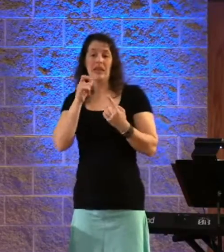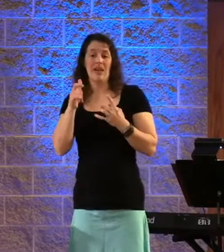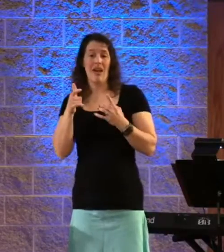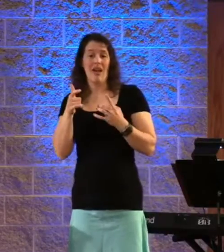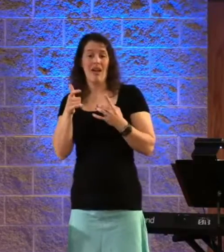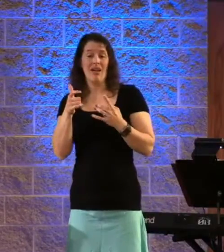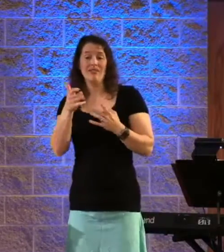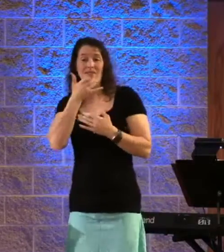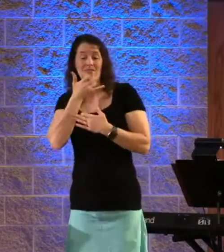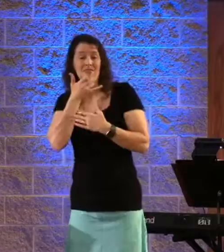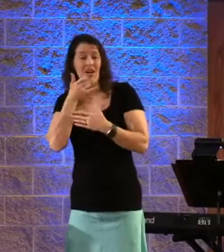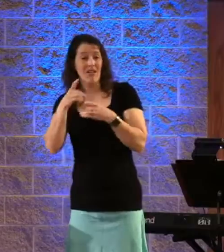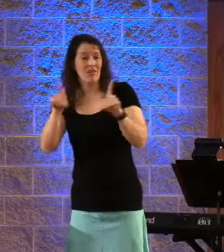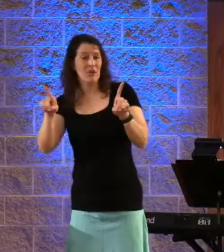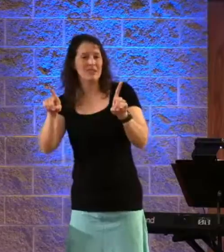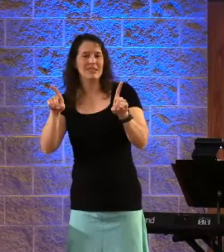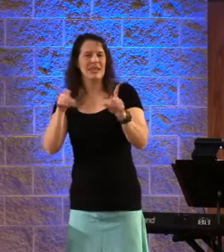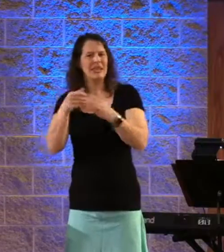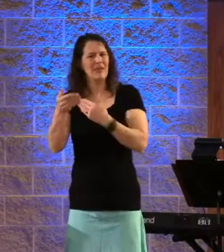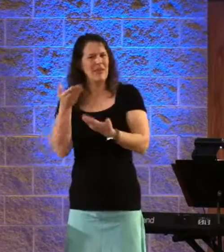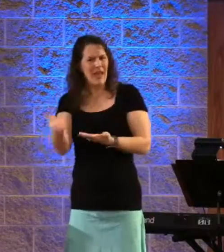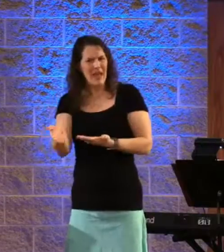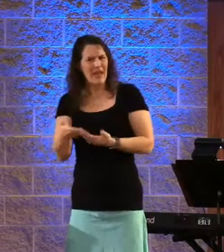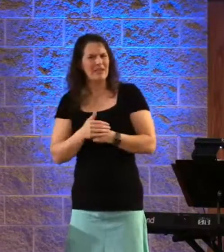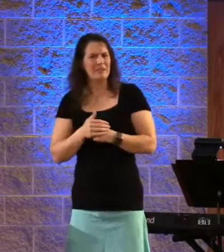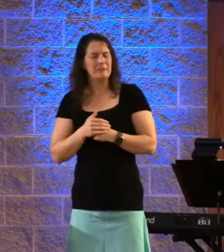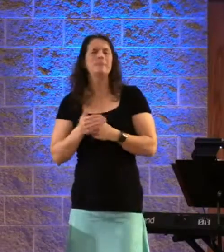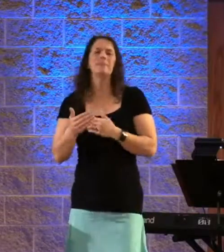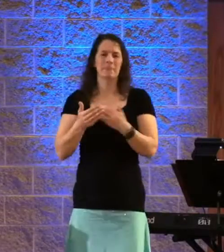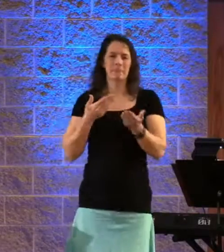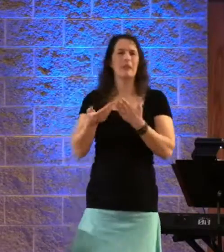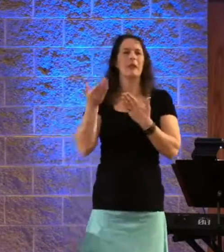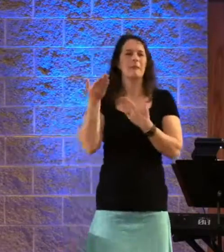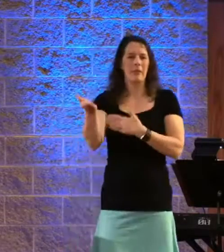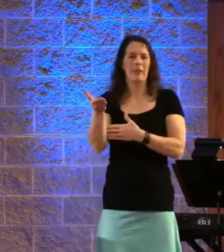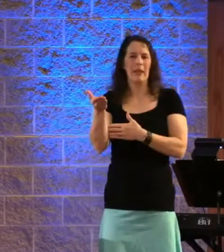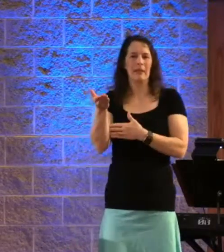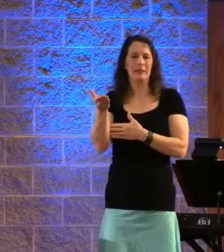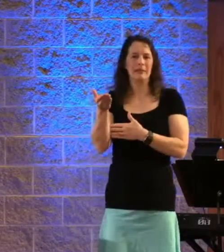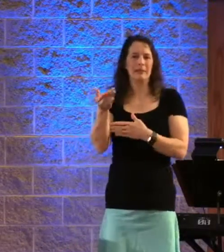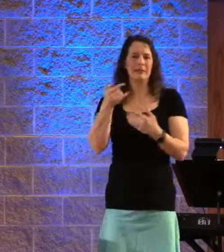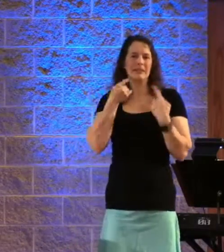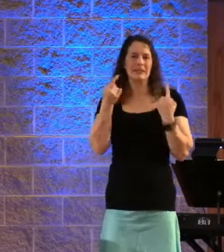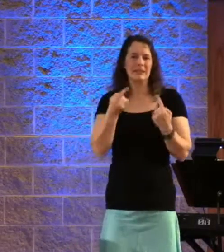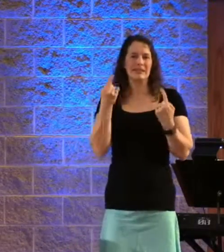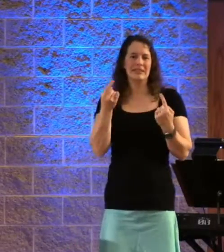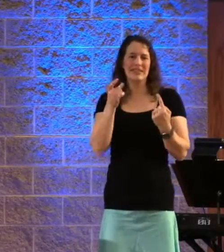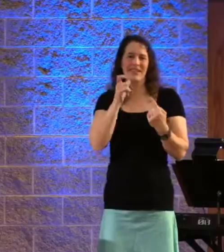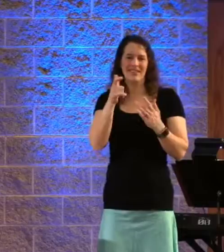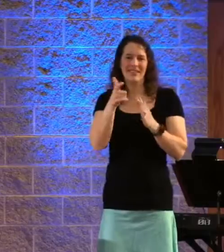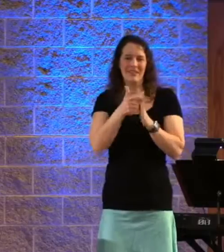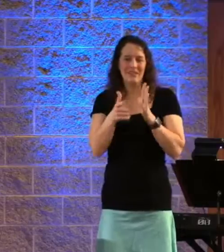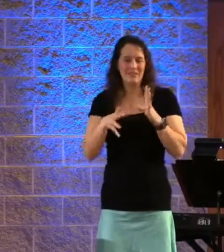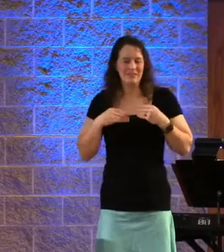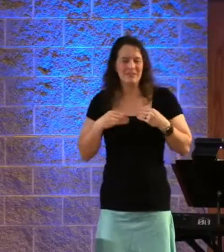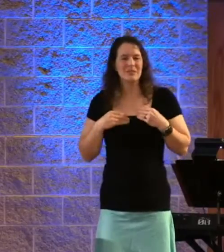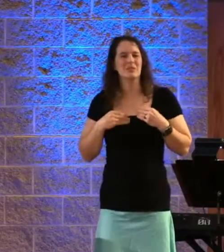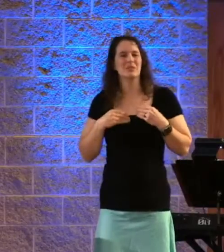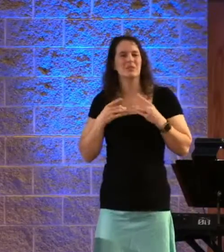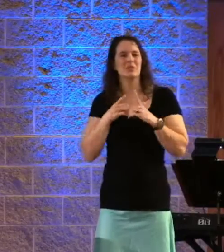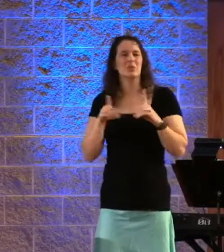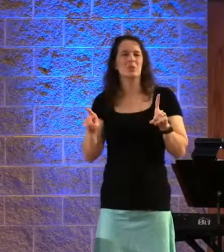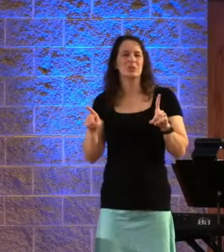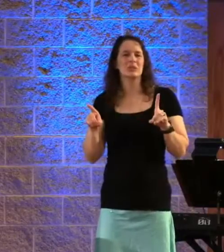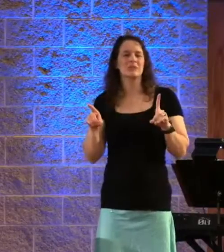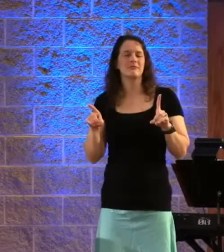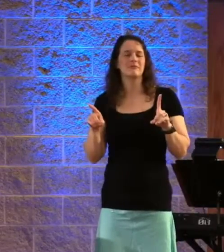Rusty, even that, yes, even the sin of an unlawful divorce.